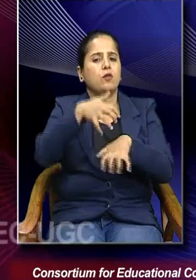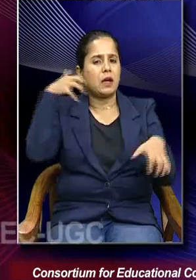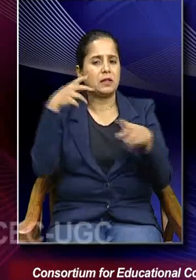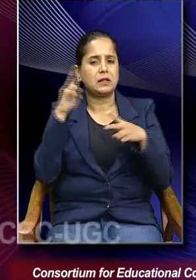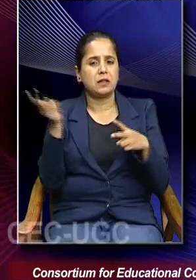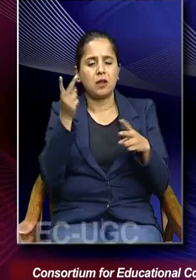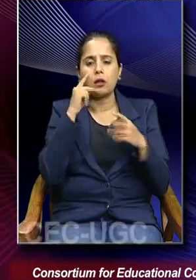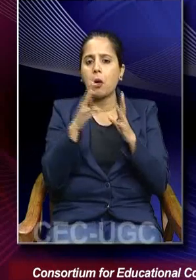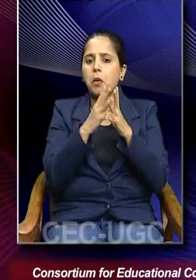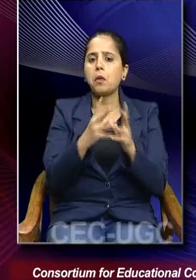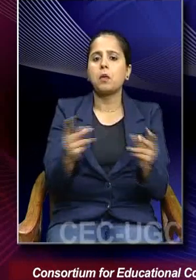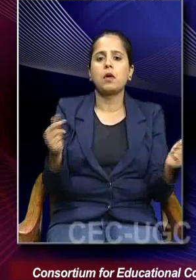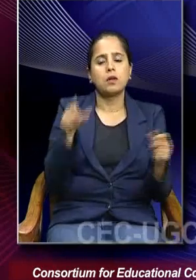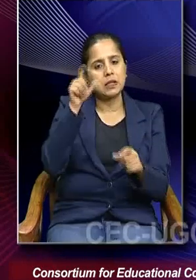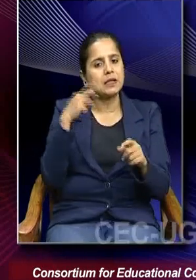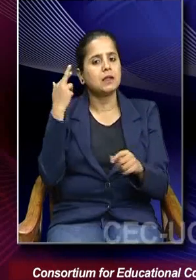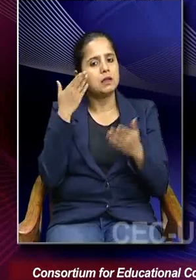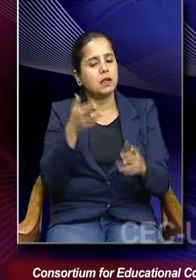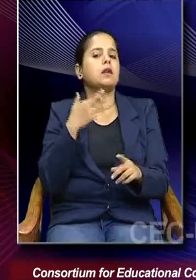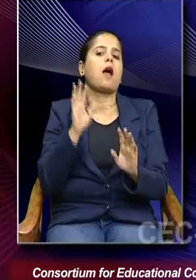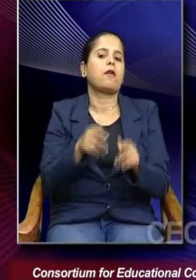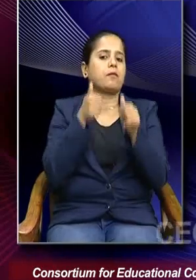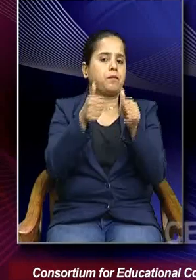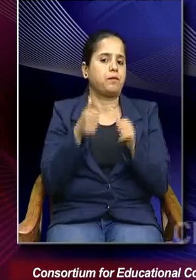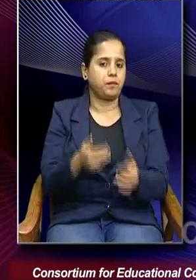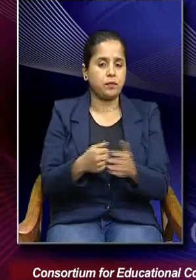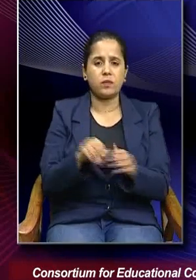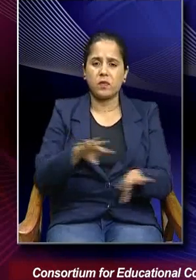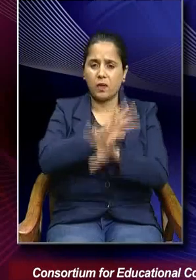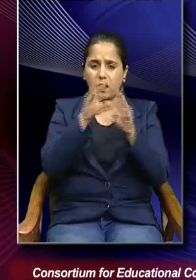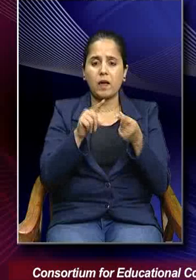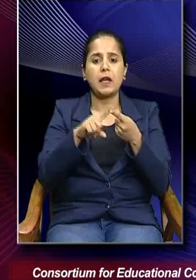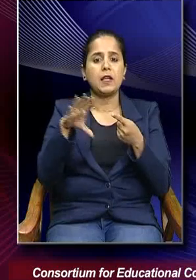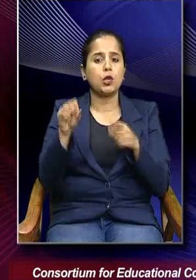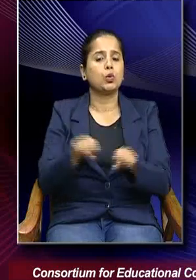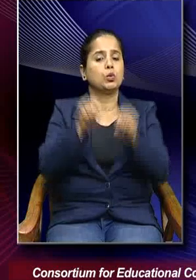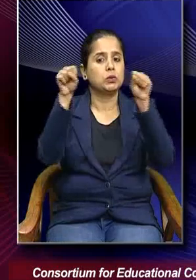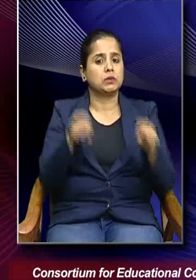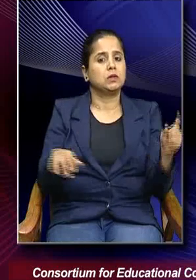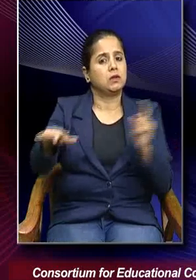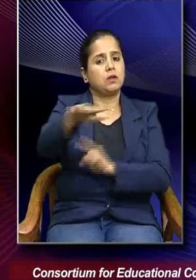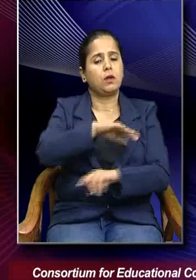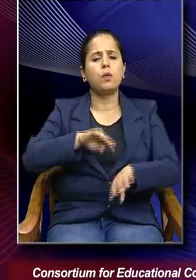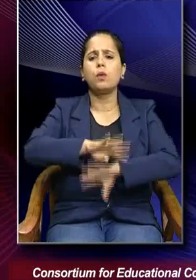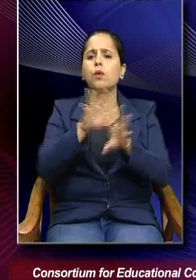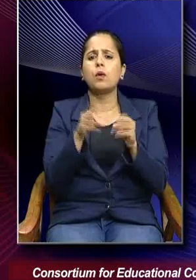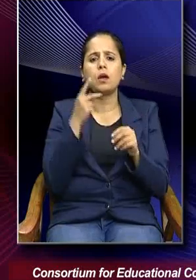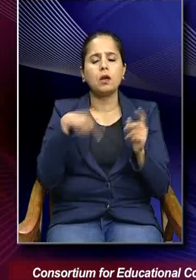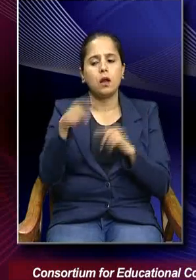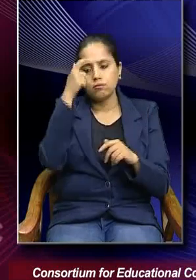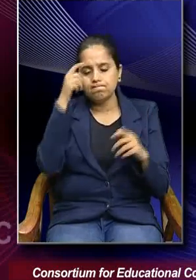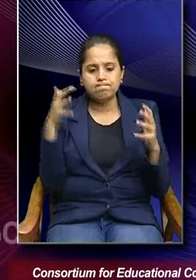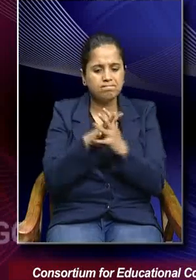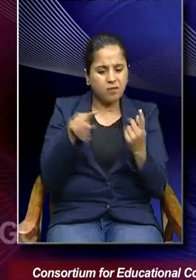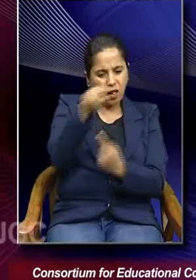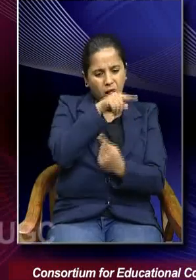the result of overpopulation. The entire ecosystem is kind of disturbed.